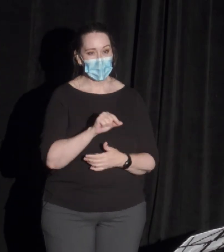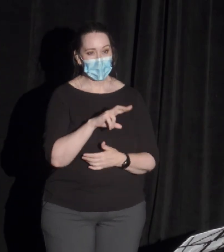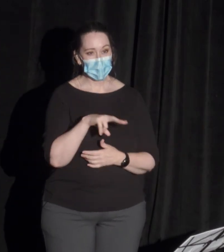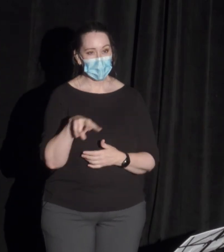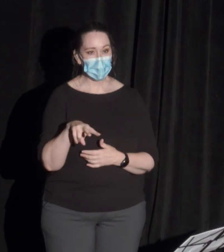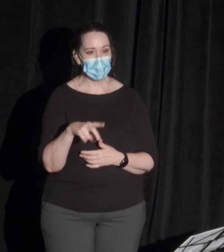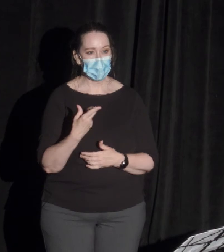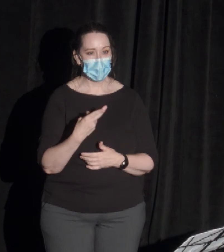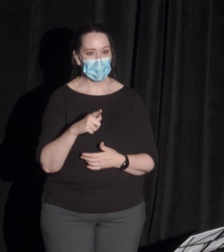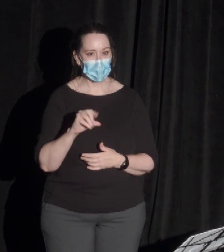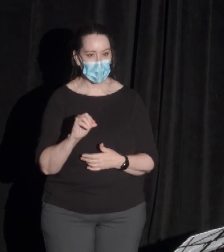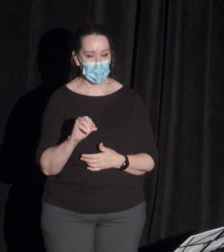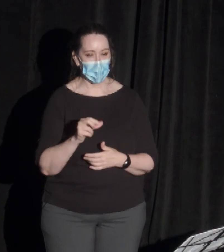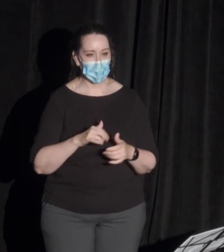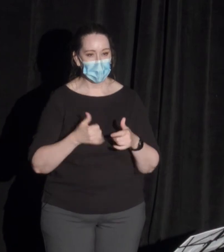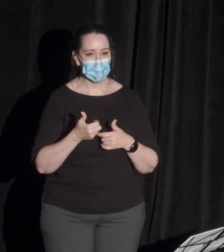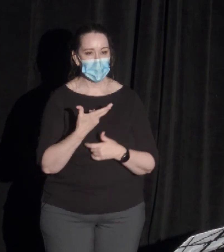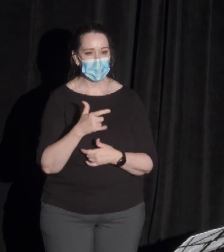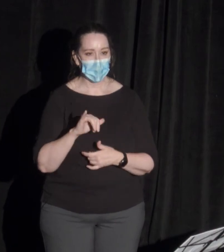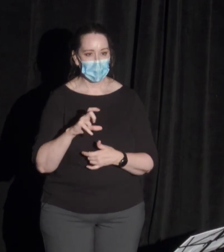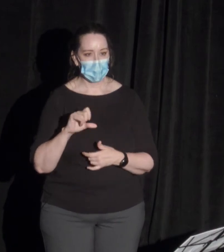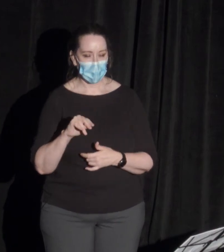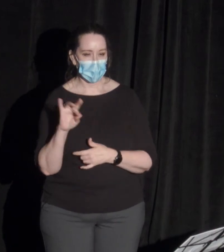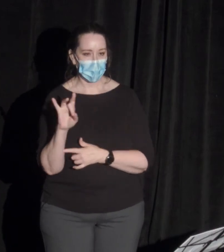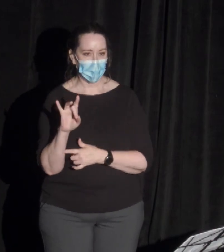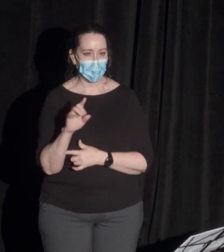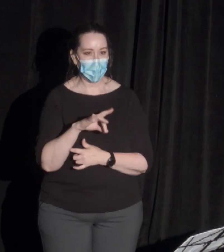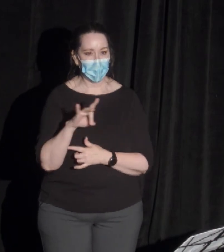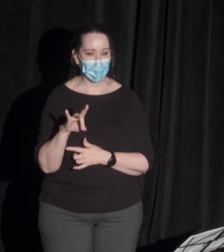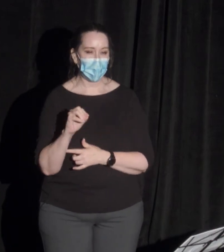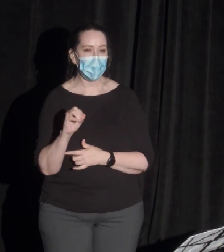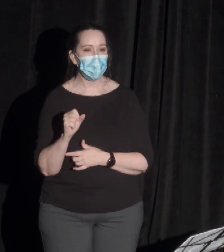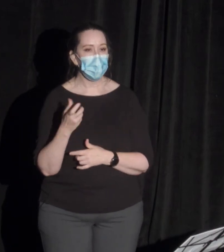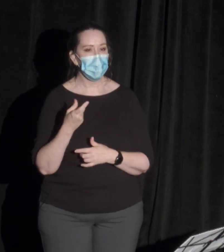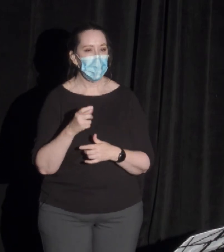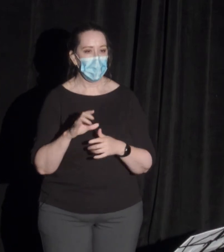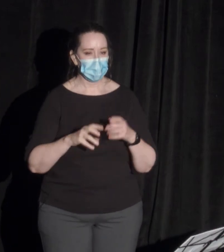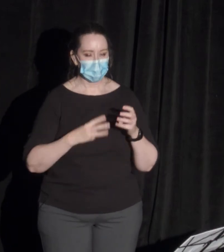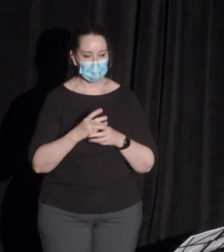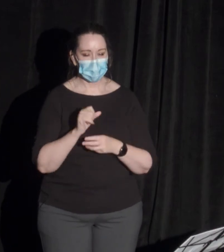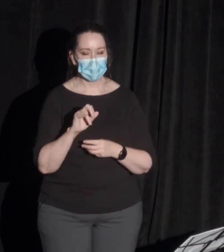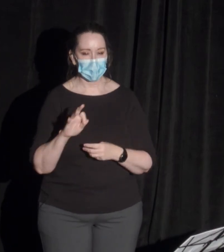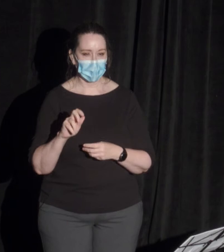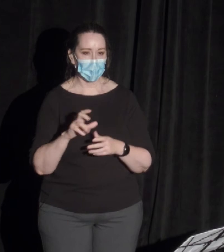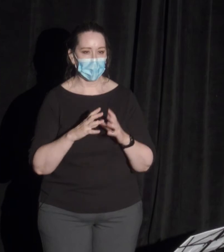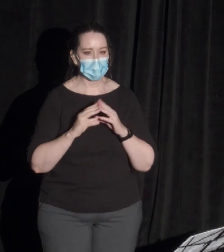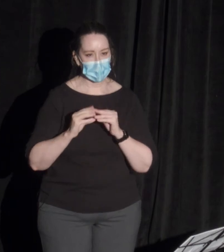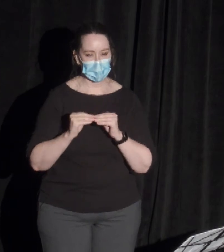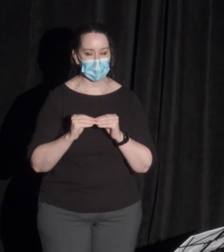Awards, presented at Chicon 8, the 80th World Science Fiction Convention. I am honored to be able to welcome you.